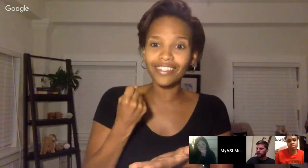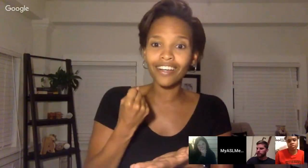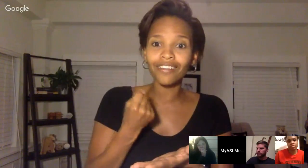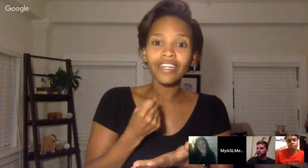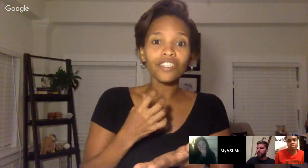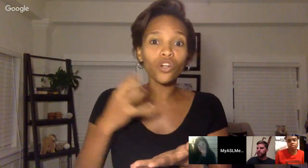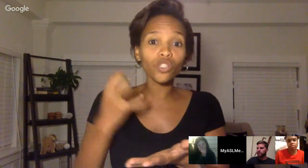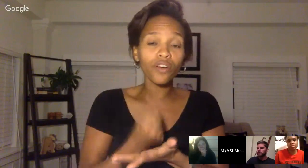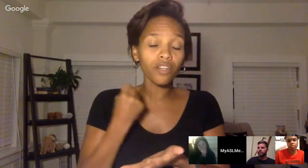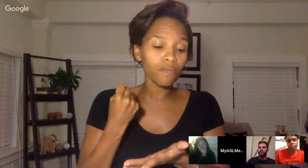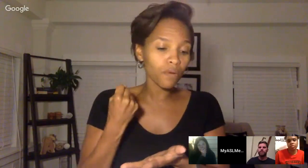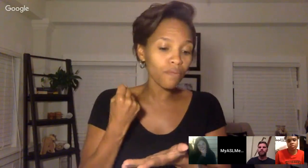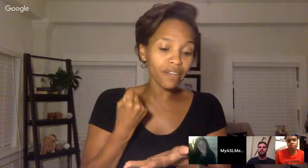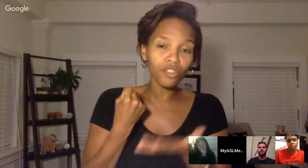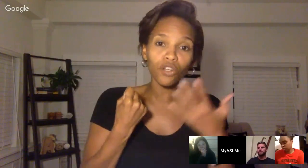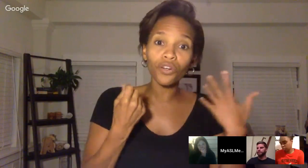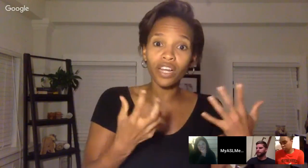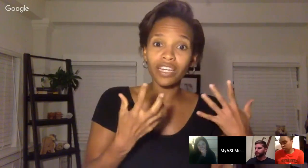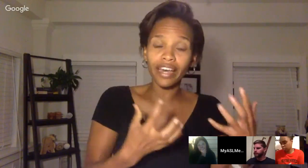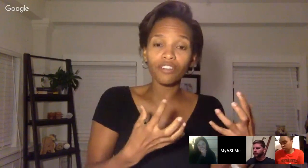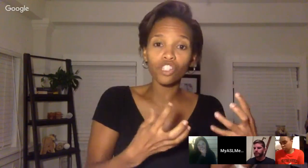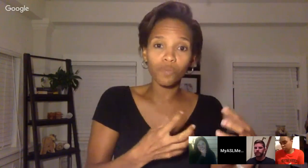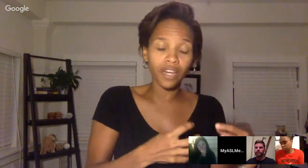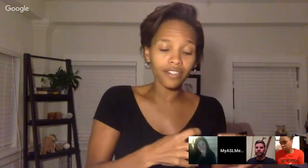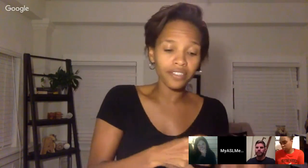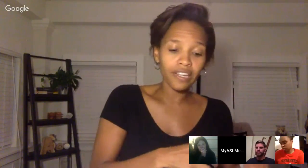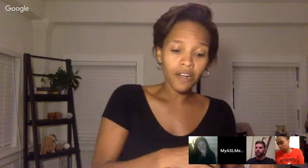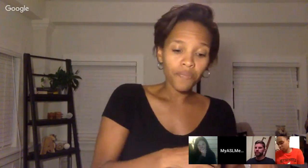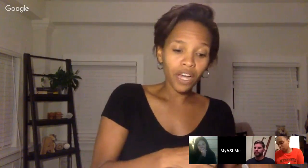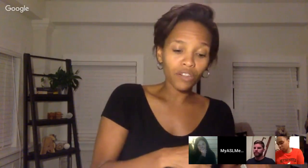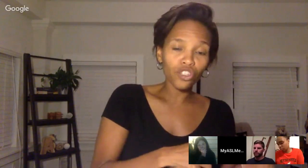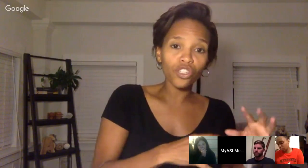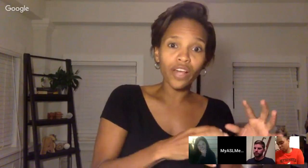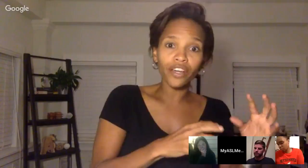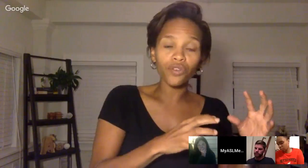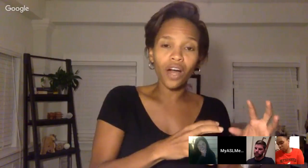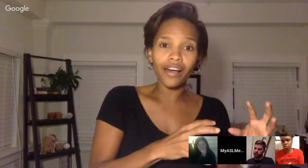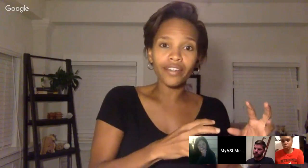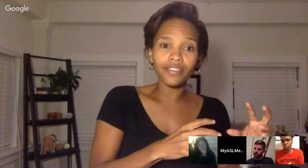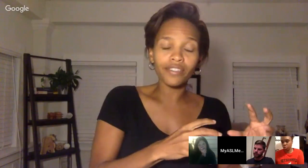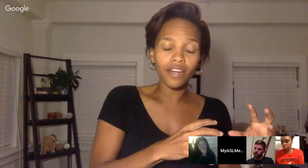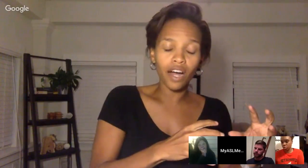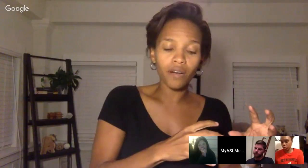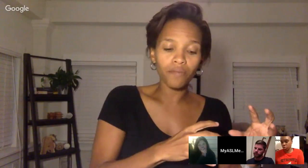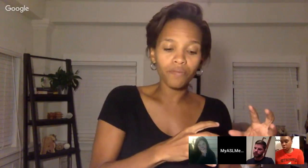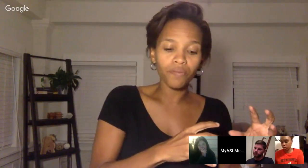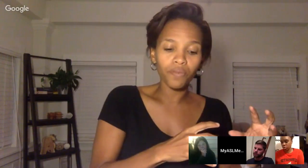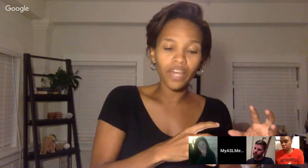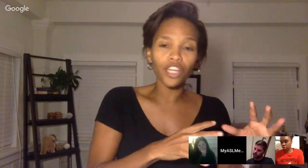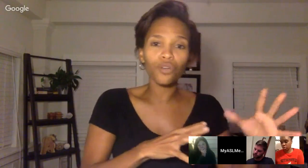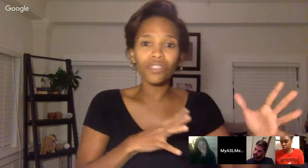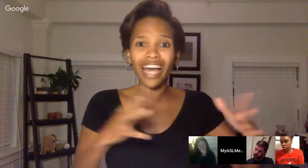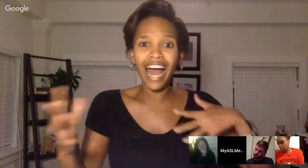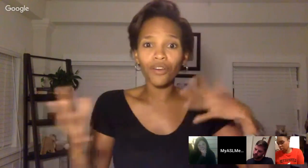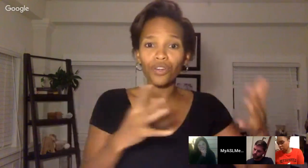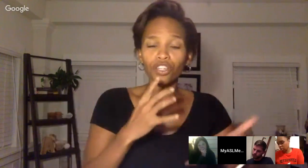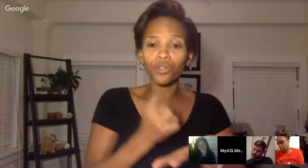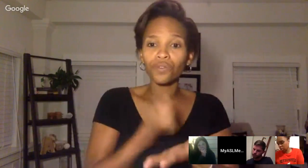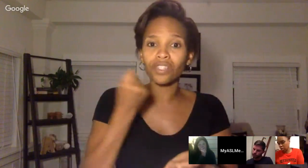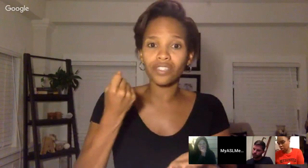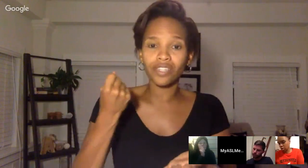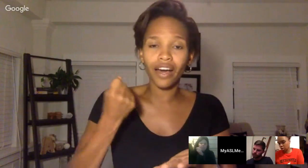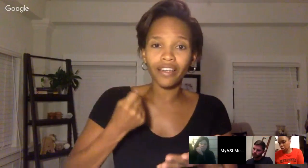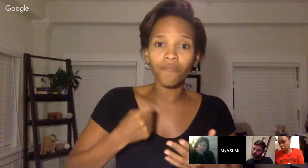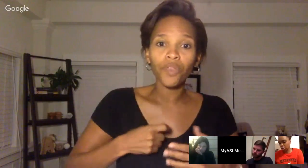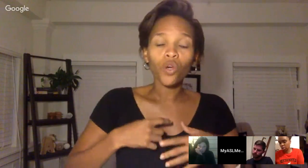in ASL. So I just wanted to note it again, just because, just so that you guys get used to how you can